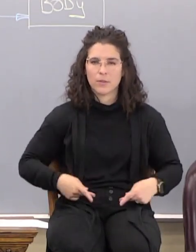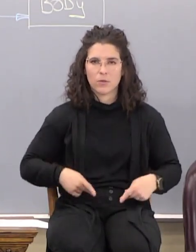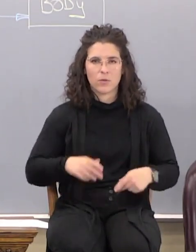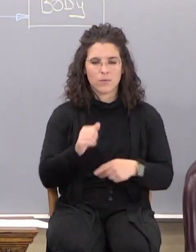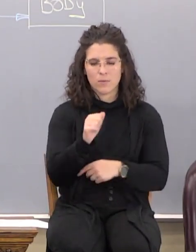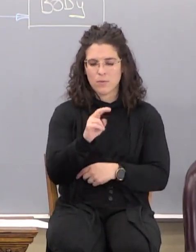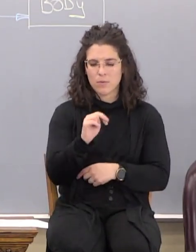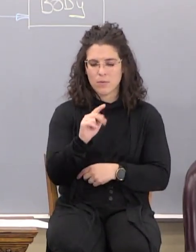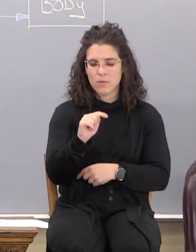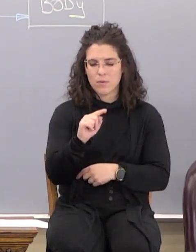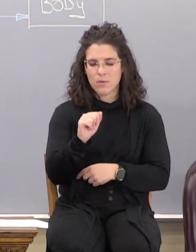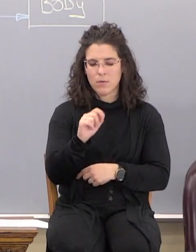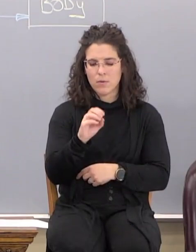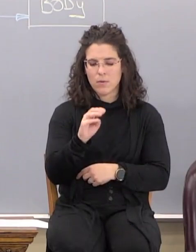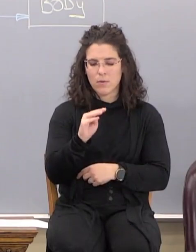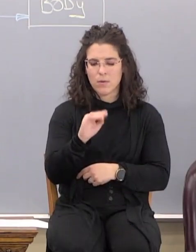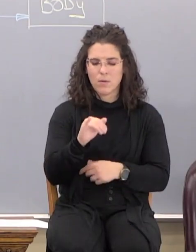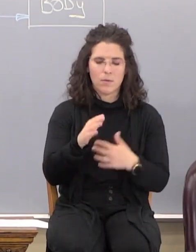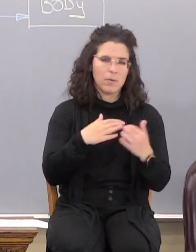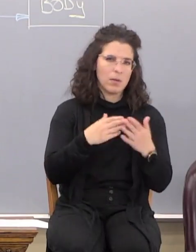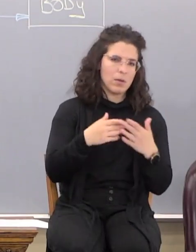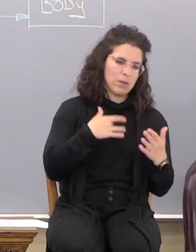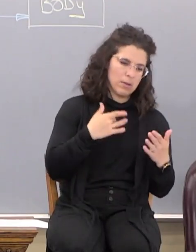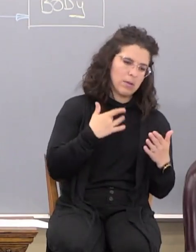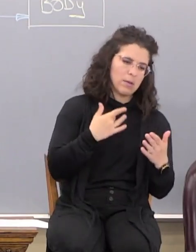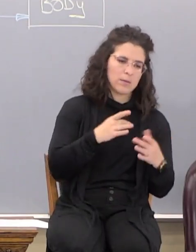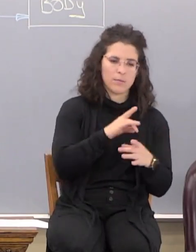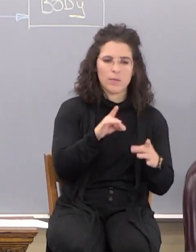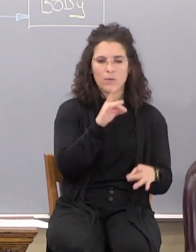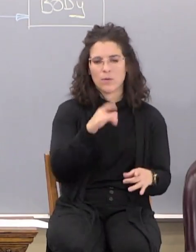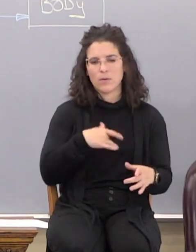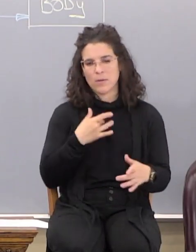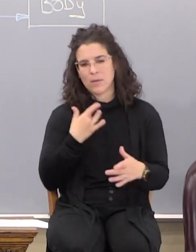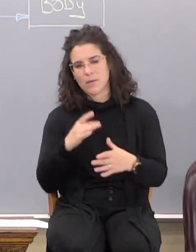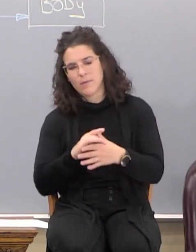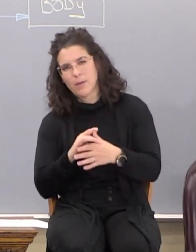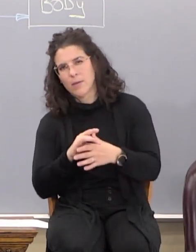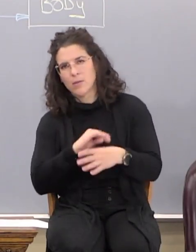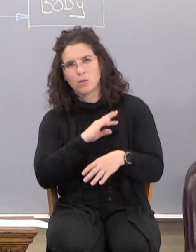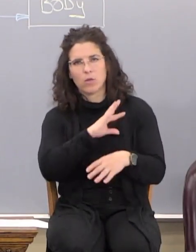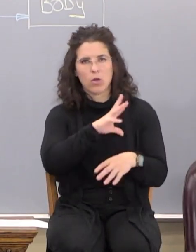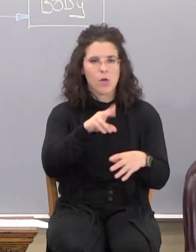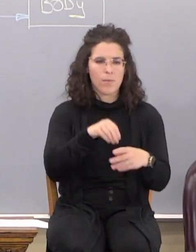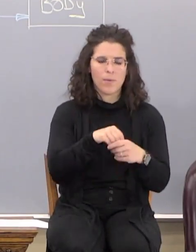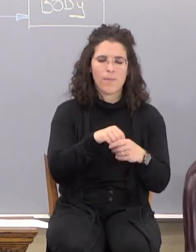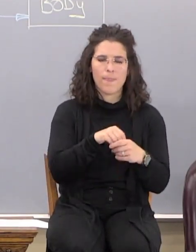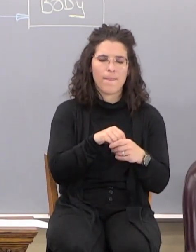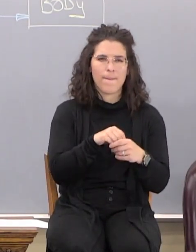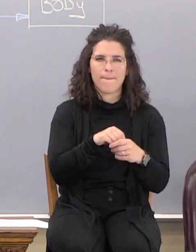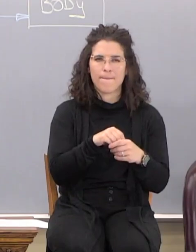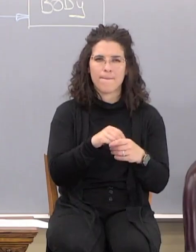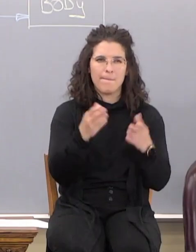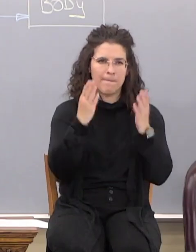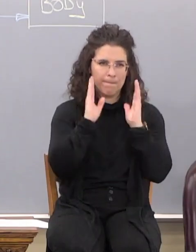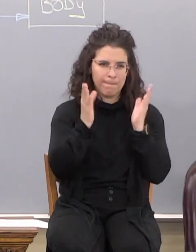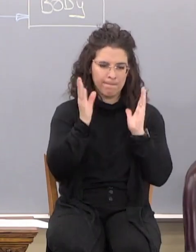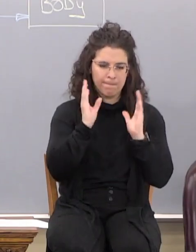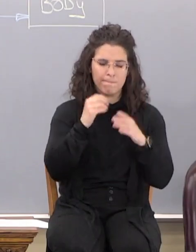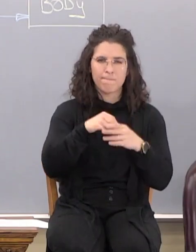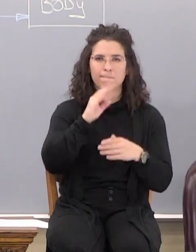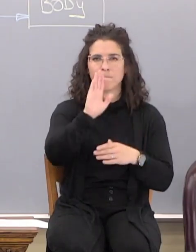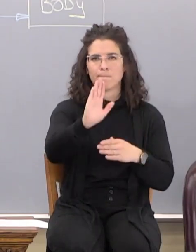anatomy, the senses of your, whether it's the sins of the spirit, the sins of the flesh, all takes part. Don't take all. Listen, in your